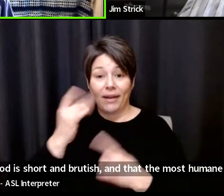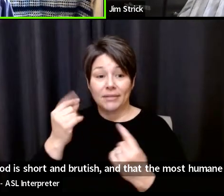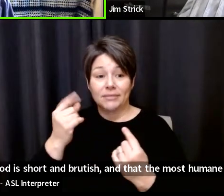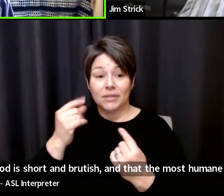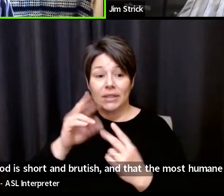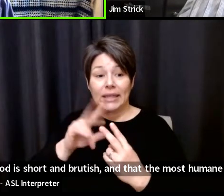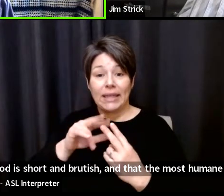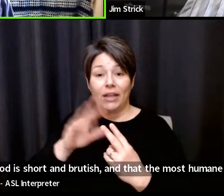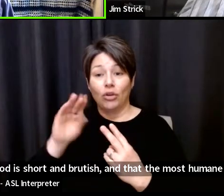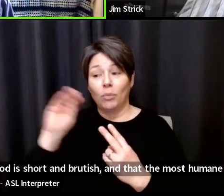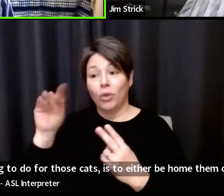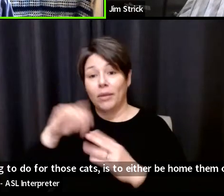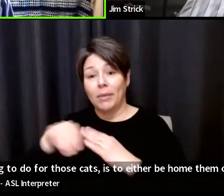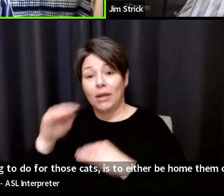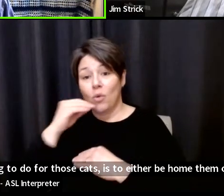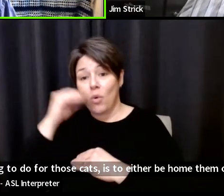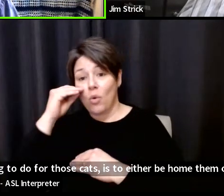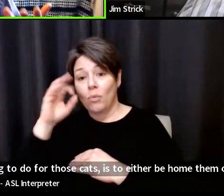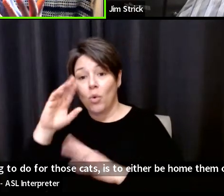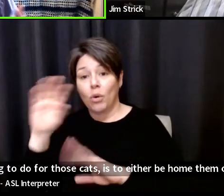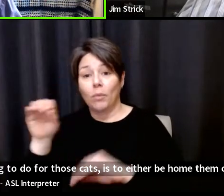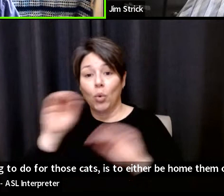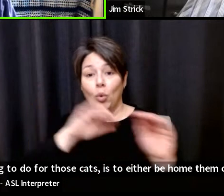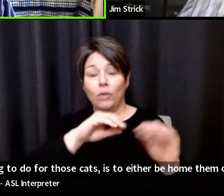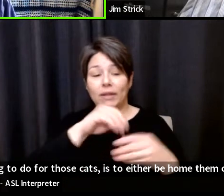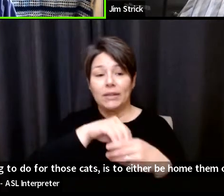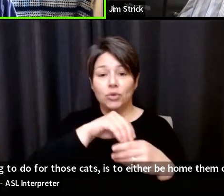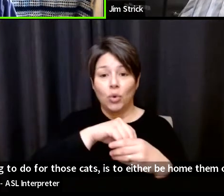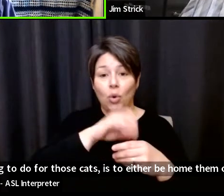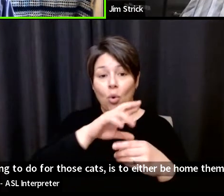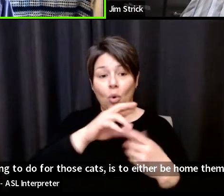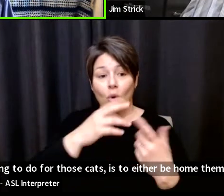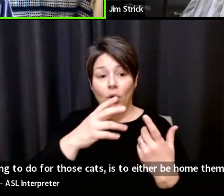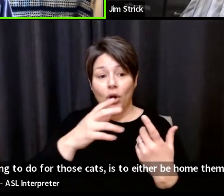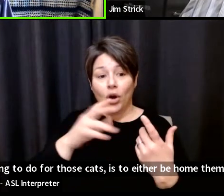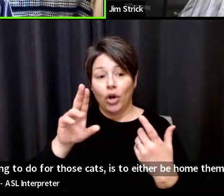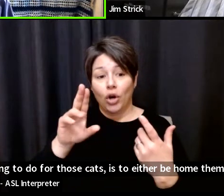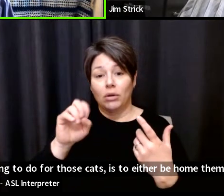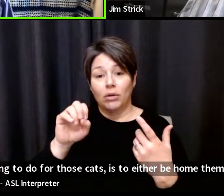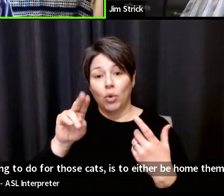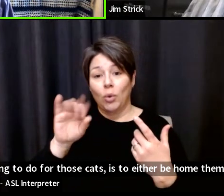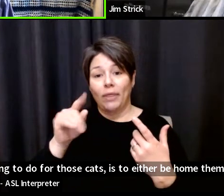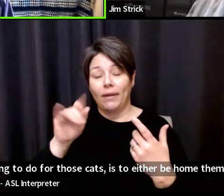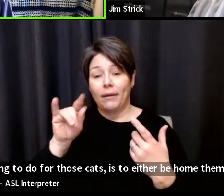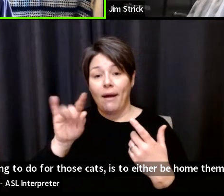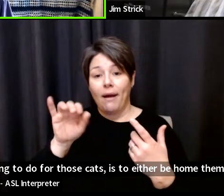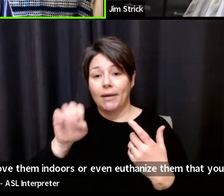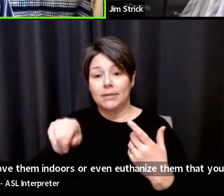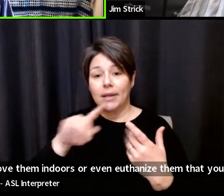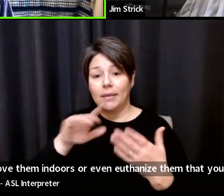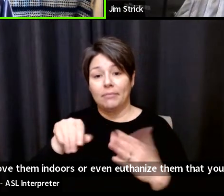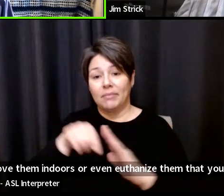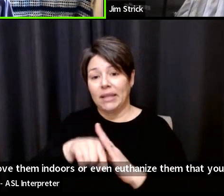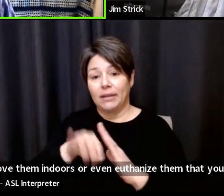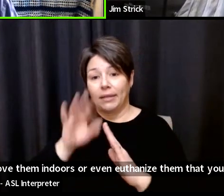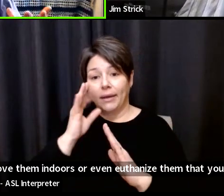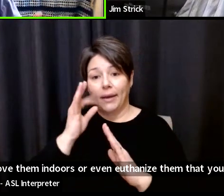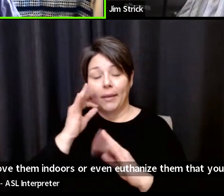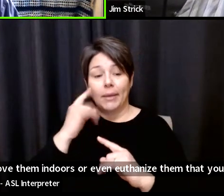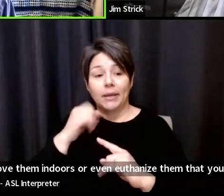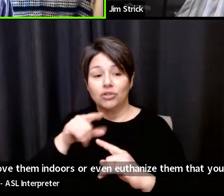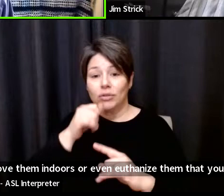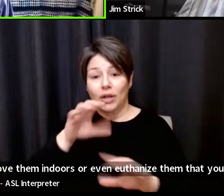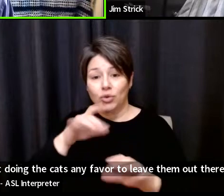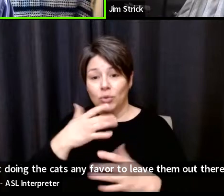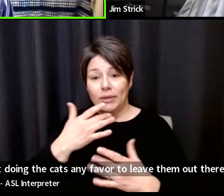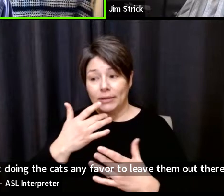either rehome them or move them indoors or even euthanize them. That you're not doing the cats any favor to leave them out